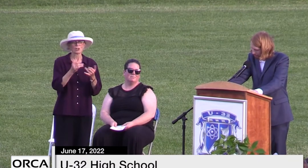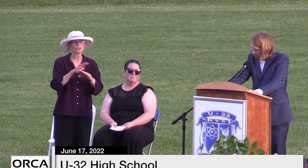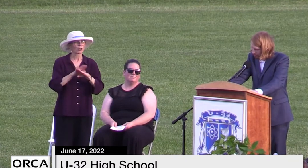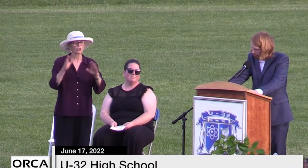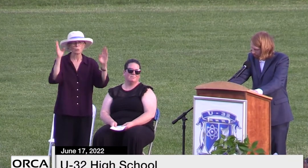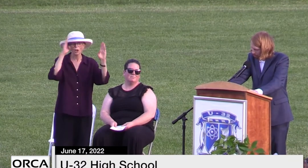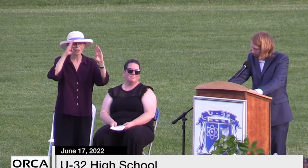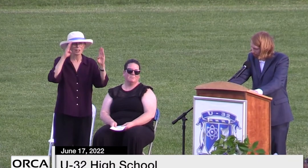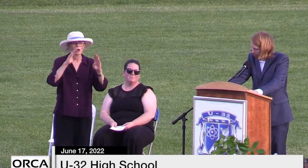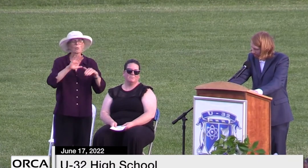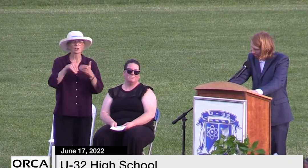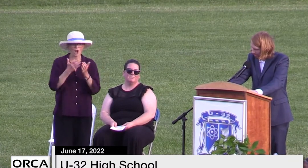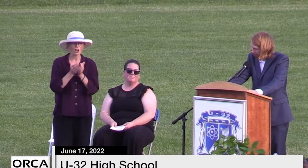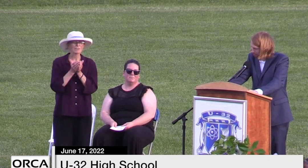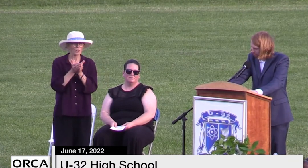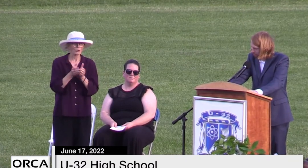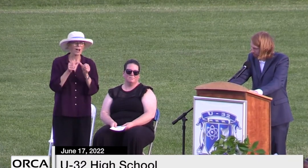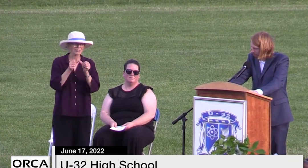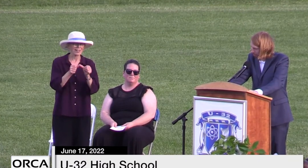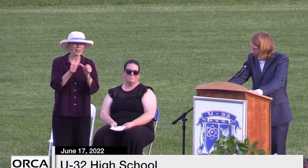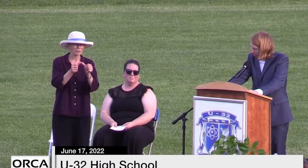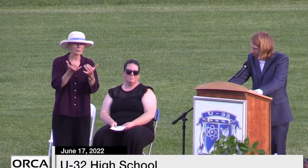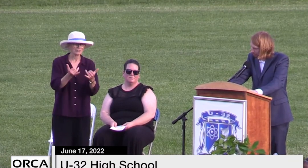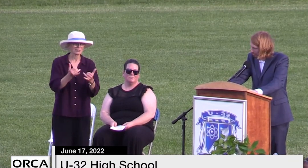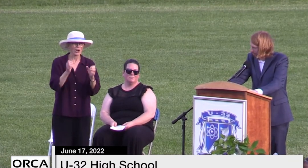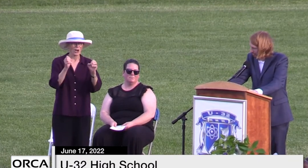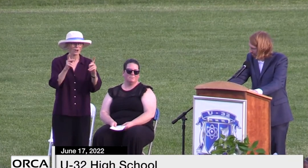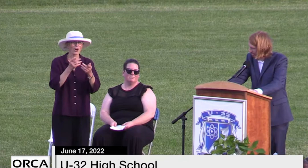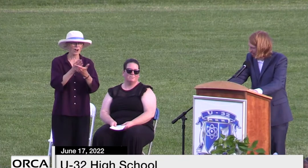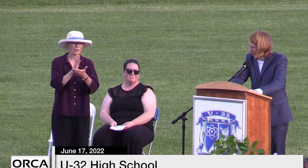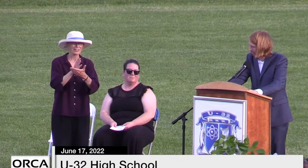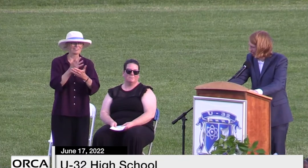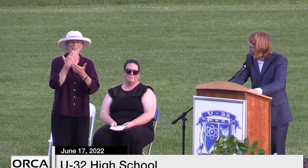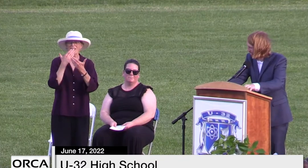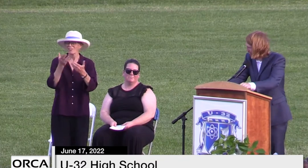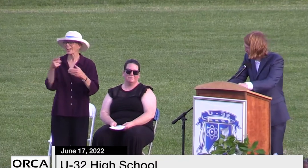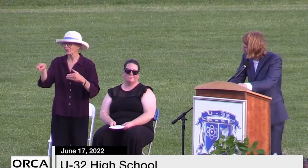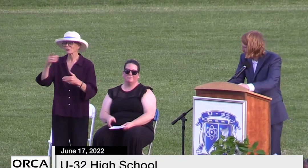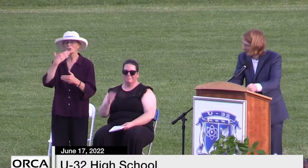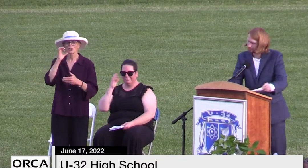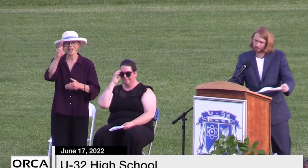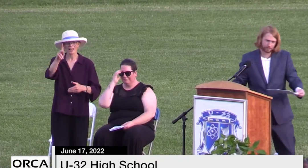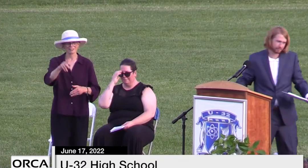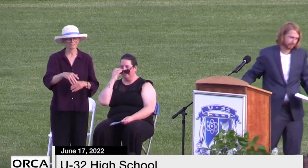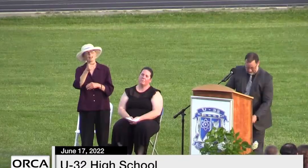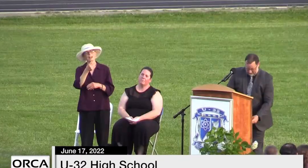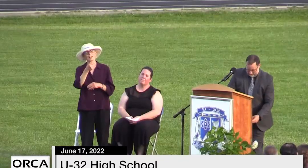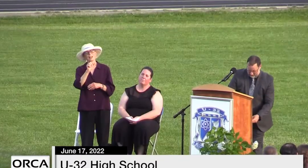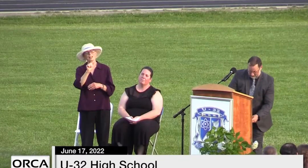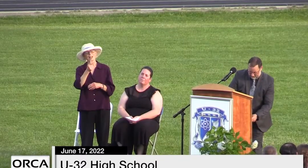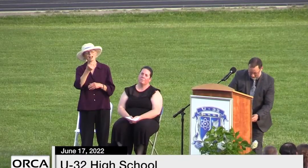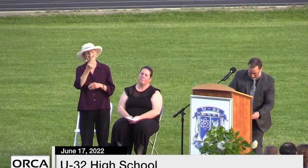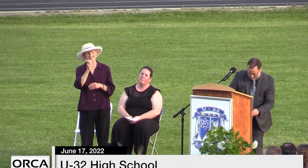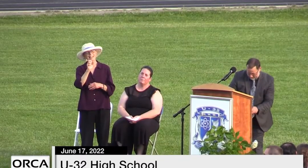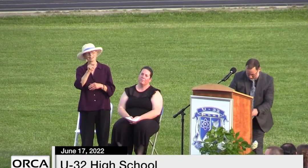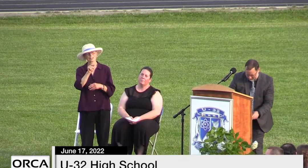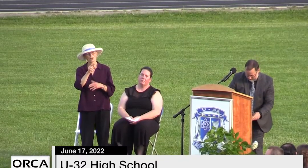worry. We'll all float on now. All right. Thank you, guys, and good luck.